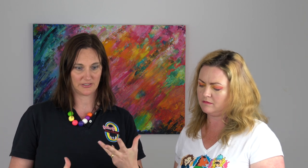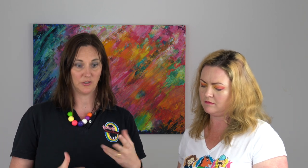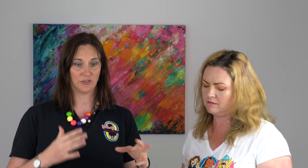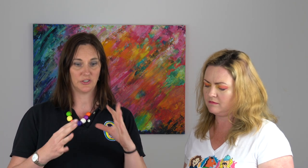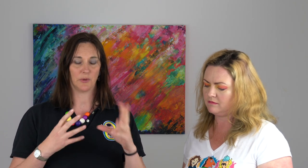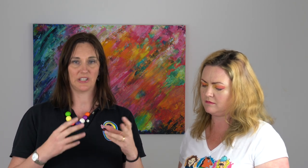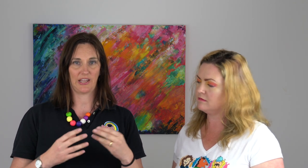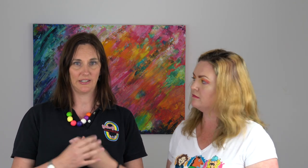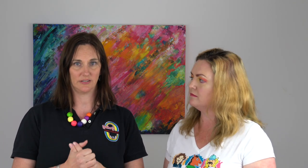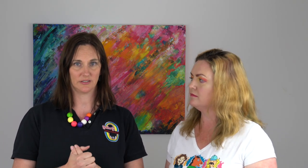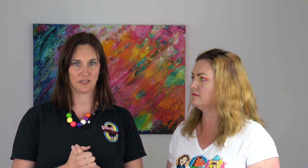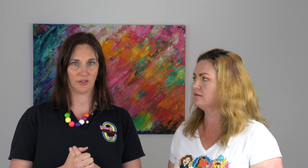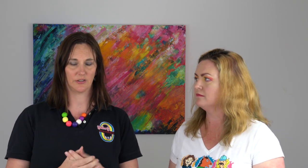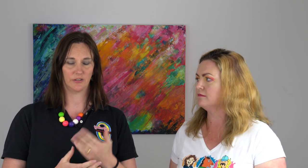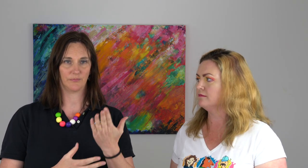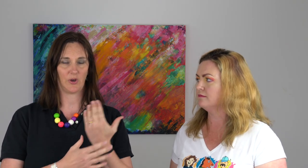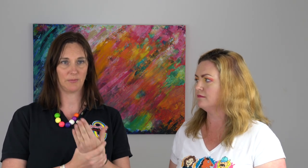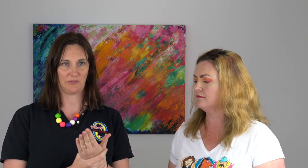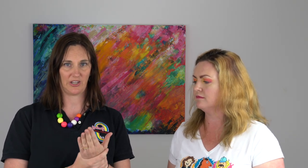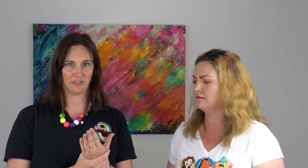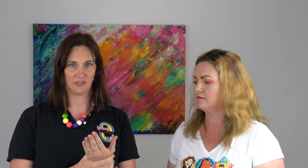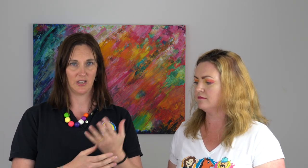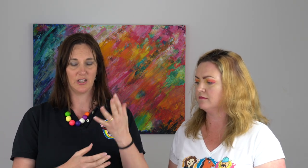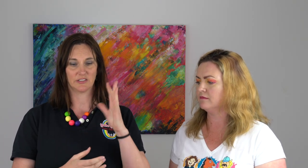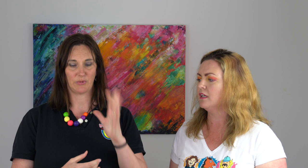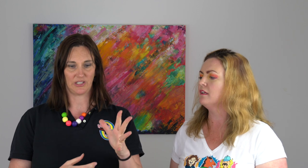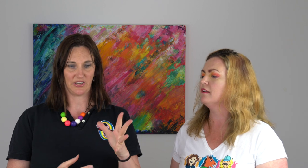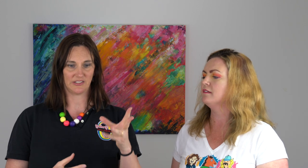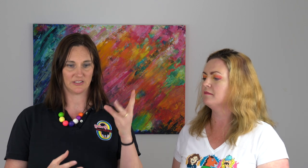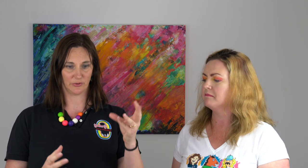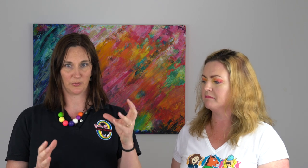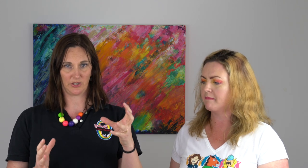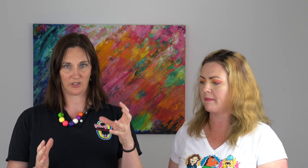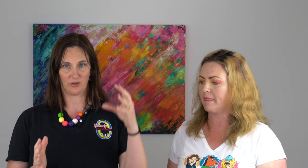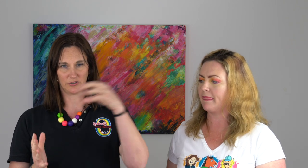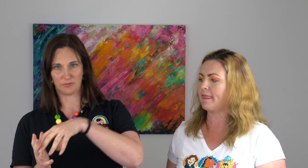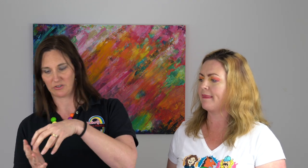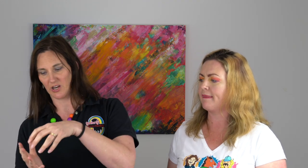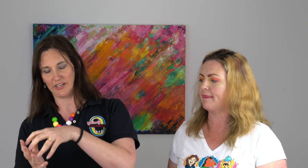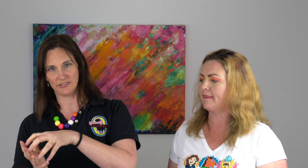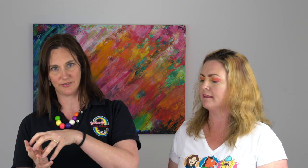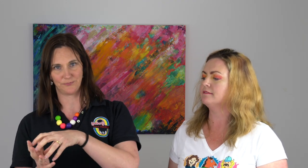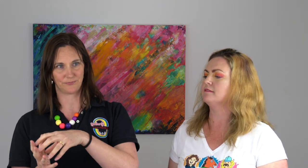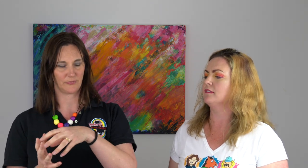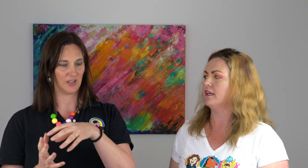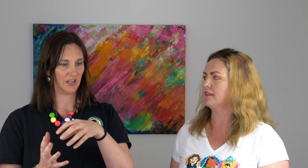You use your dominant hand, so I'm left-handed, so my left hand does all the work onto my right hand.